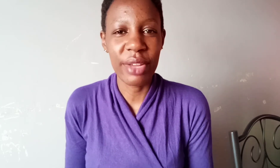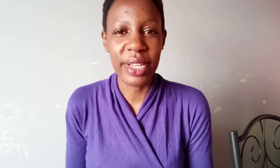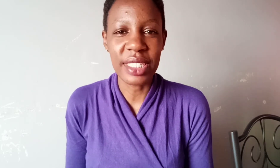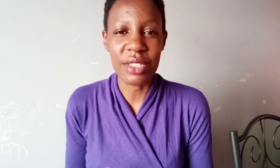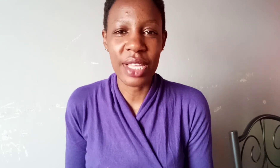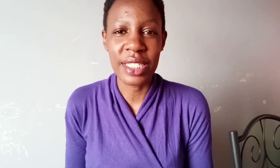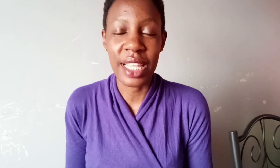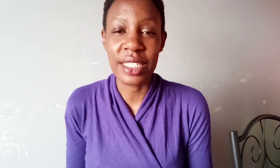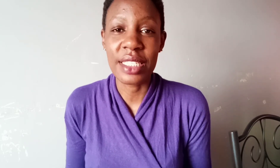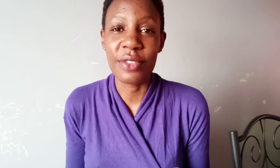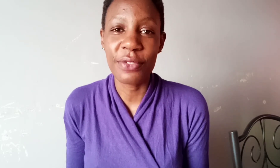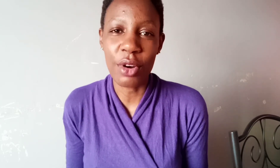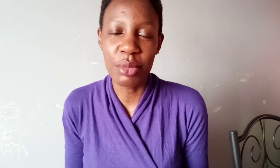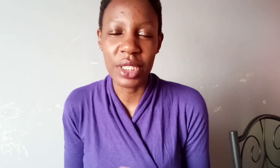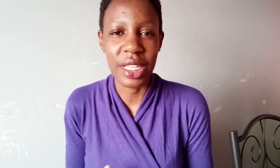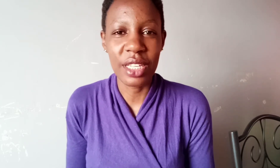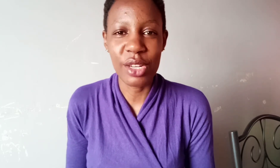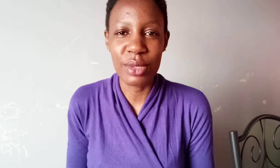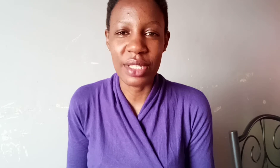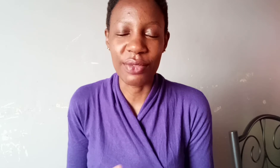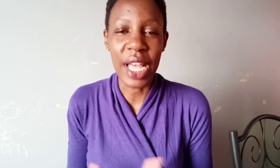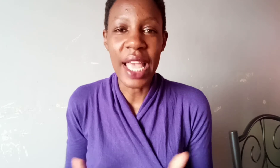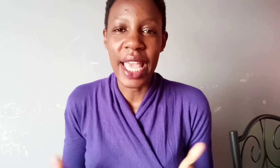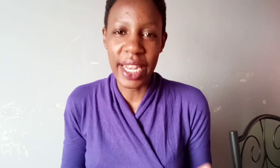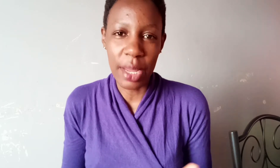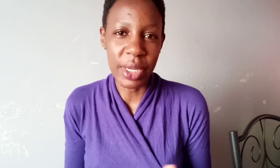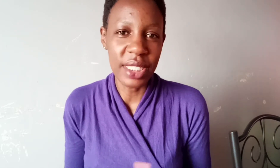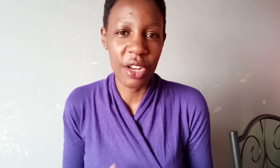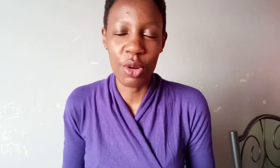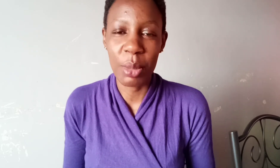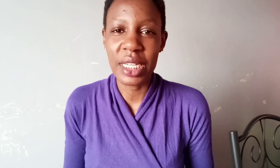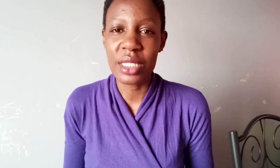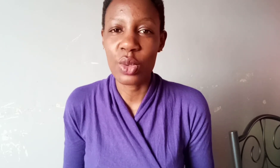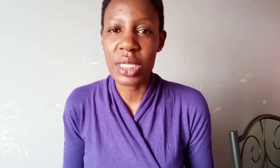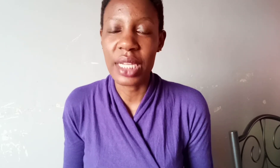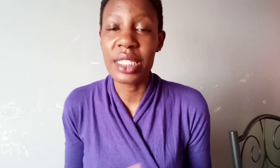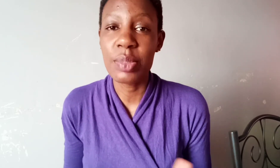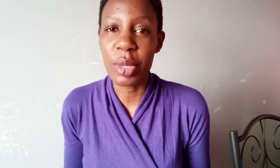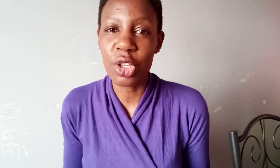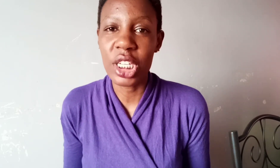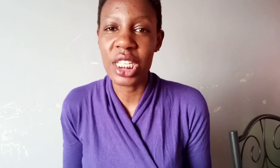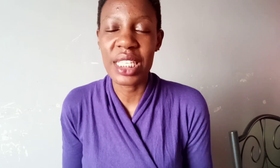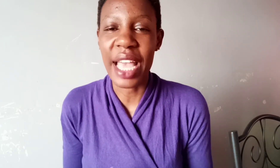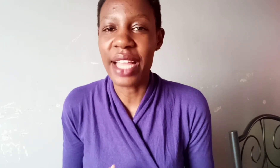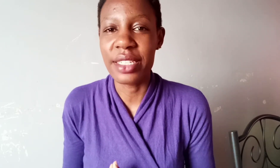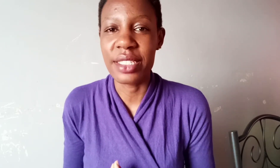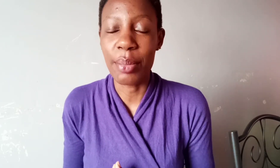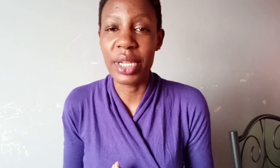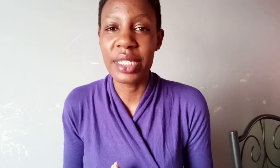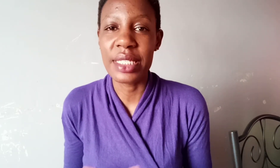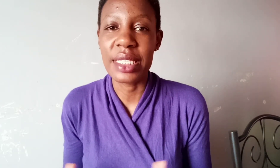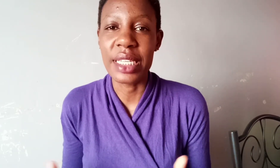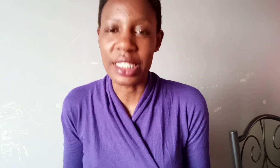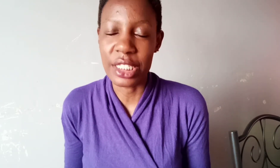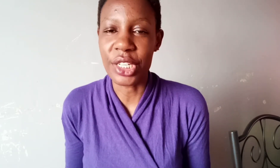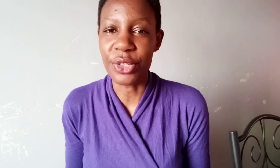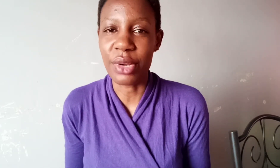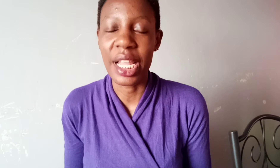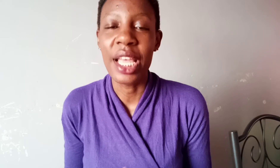a society that is informed, inclusive, and updated on matters concerning special needs and disabilities in general. If